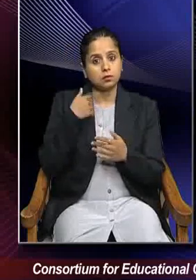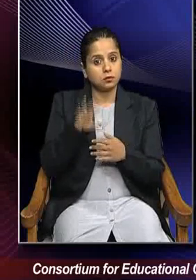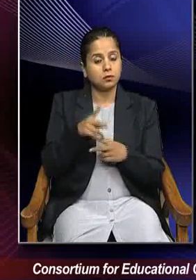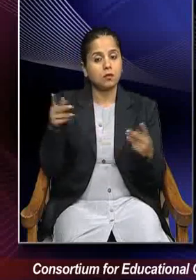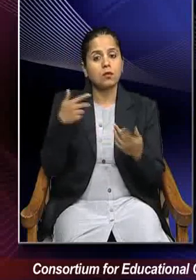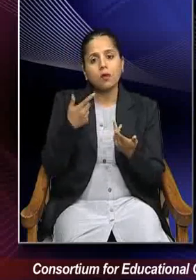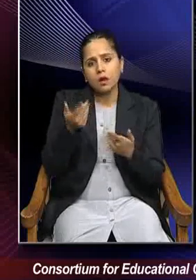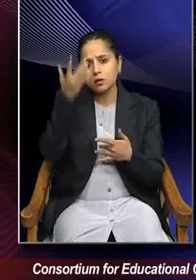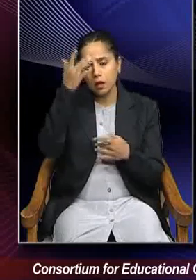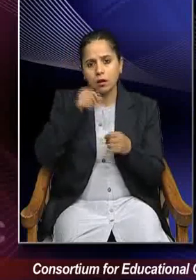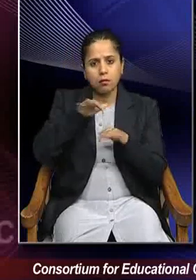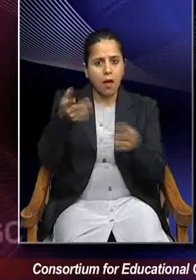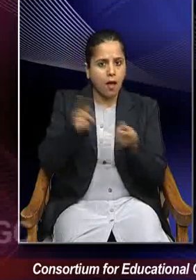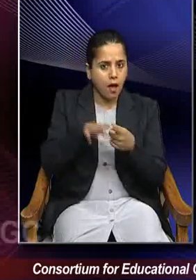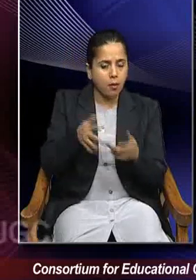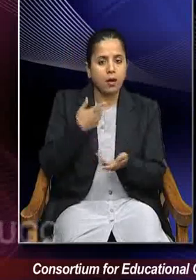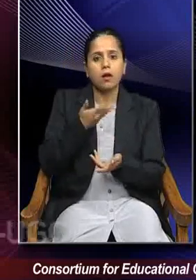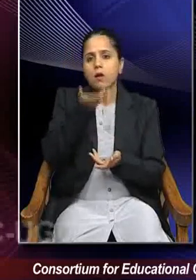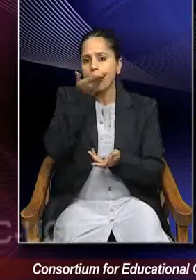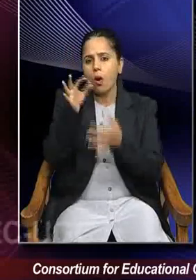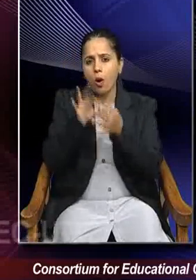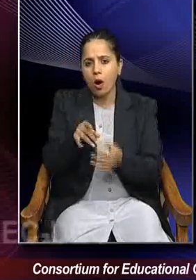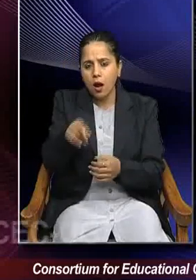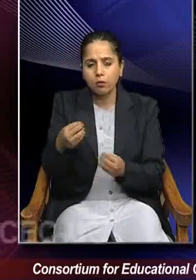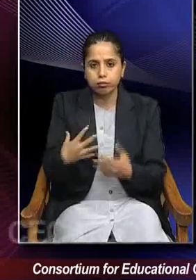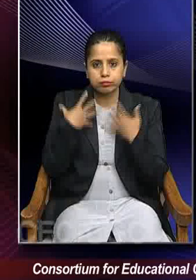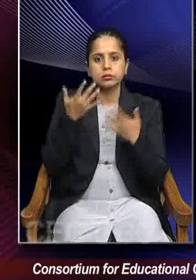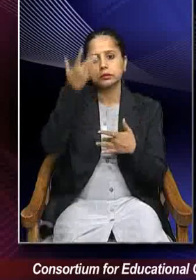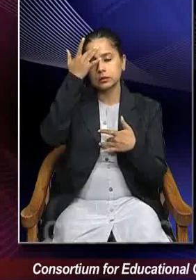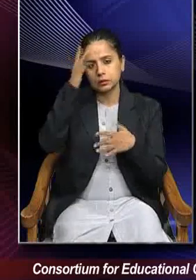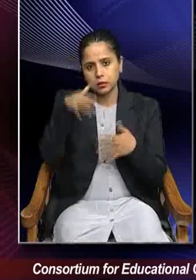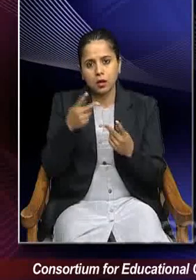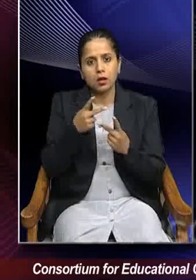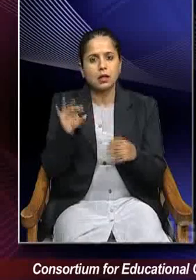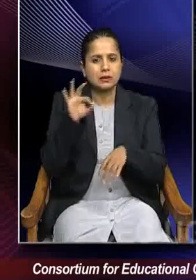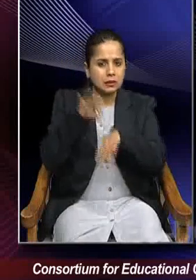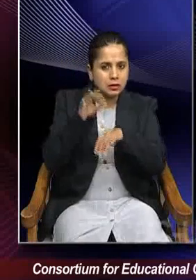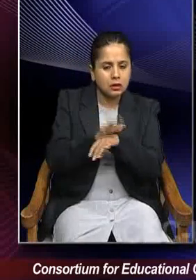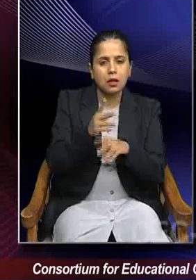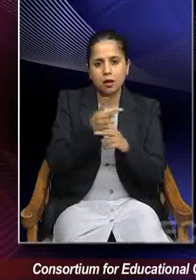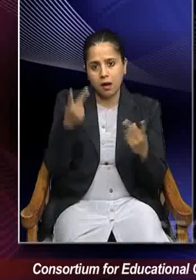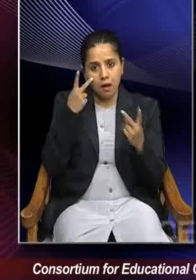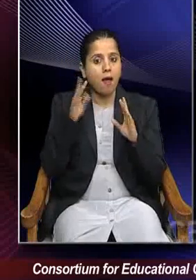communicable diseases, waterborne diseases, vector-borne diseases. So with these, diverse set of diseases that we have in the